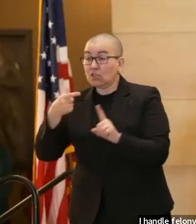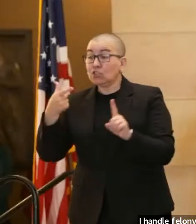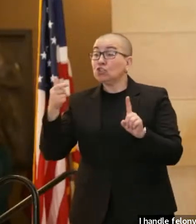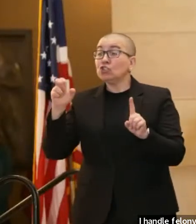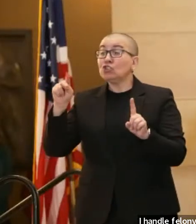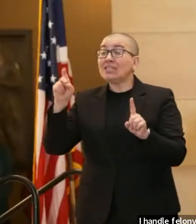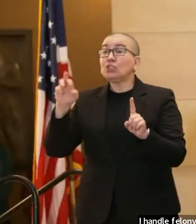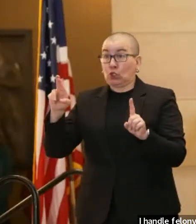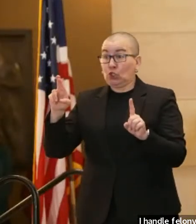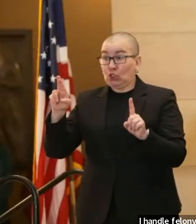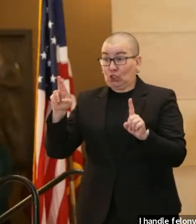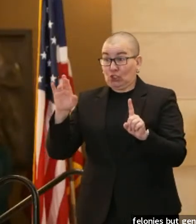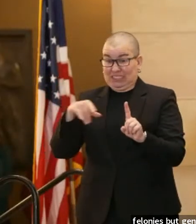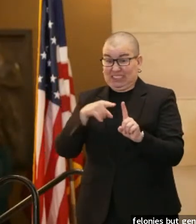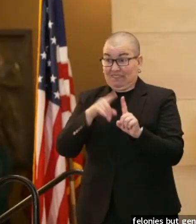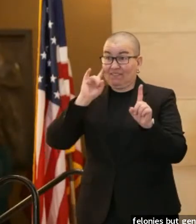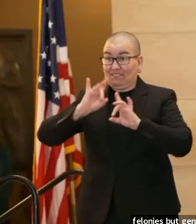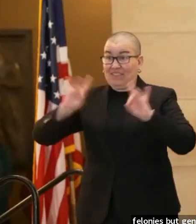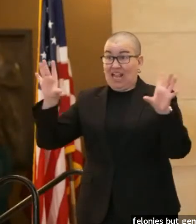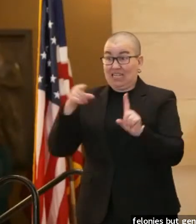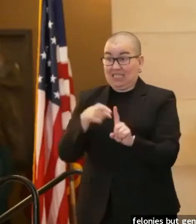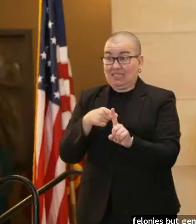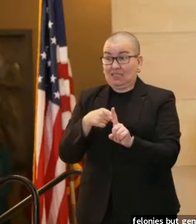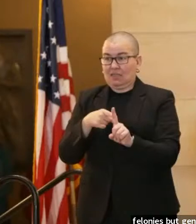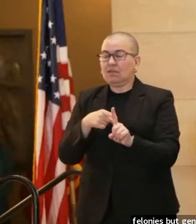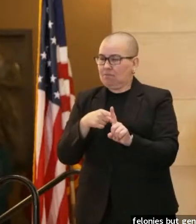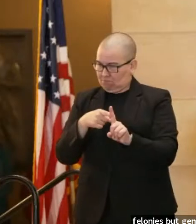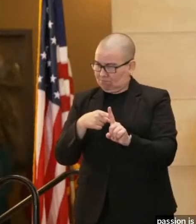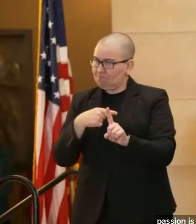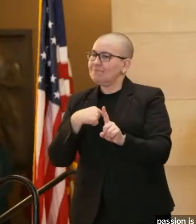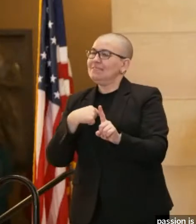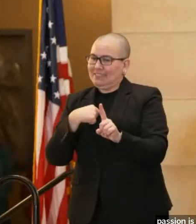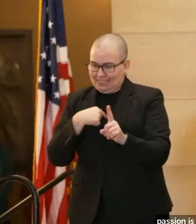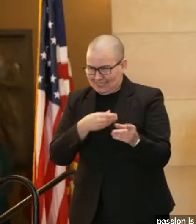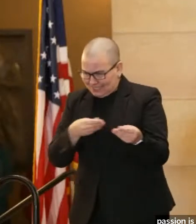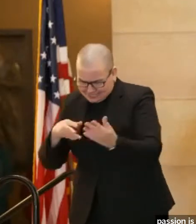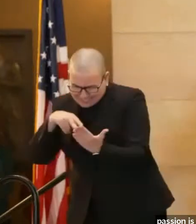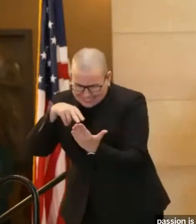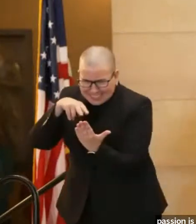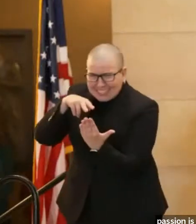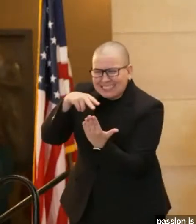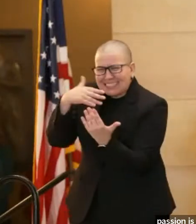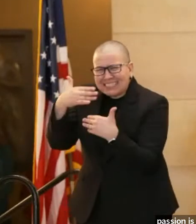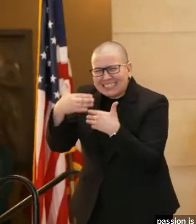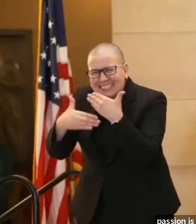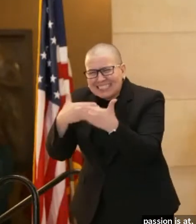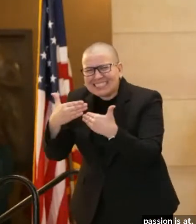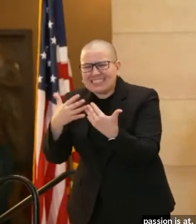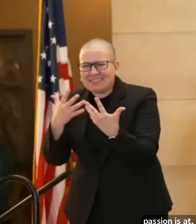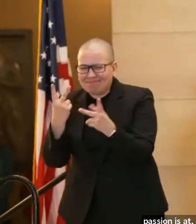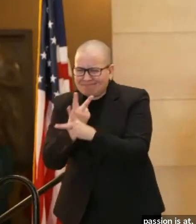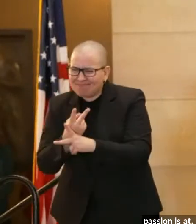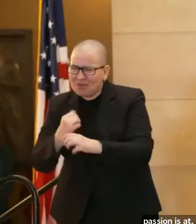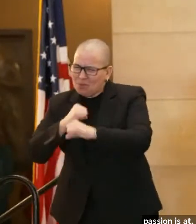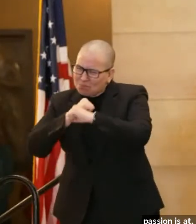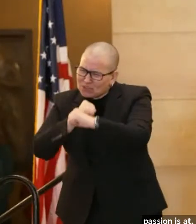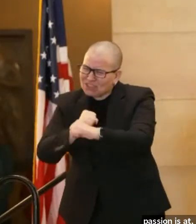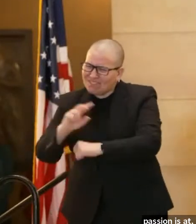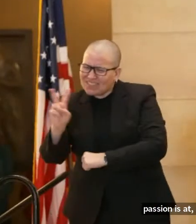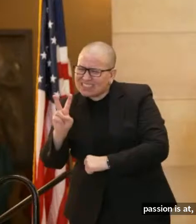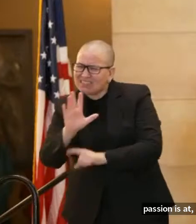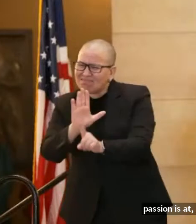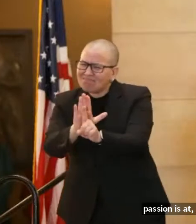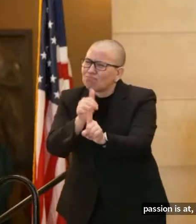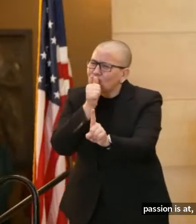is at, particularly around protecting victim privacy. For over a decade, I have worked